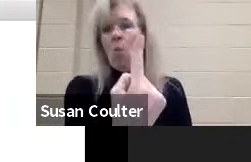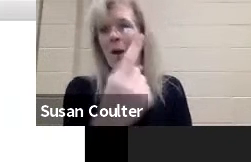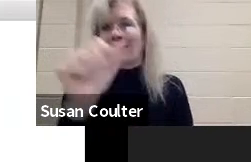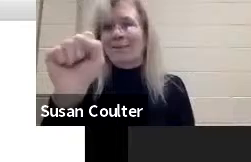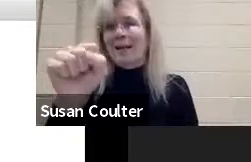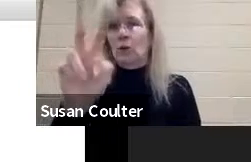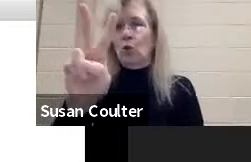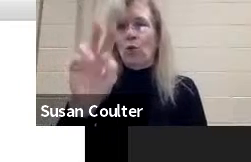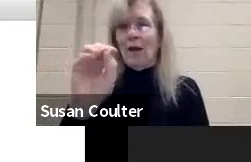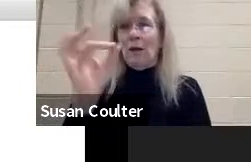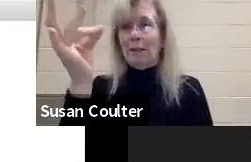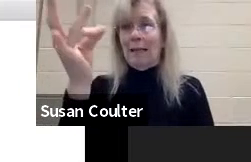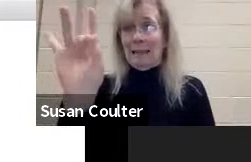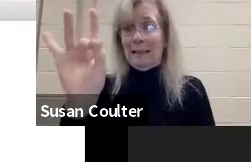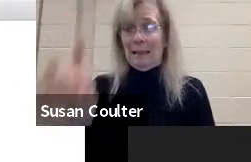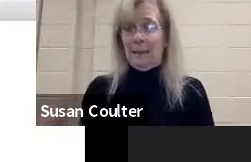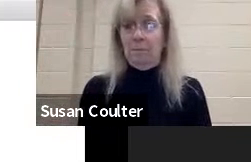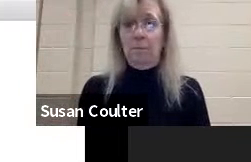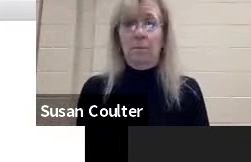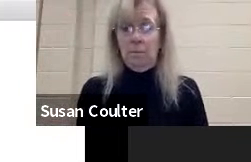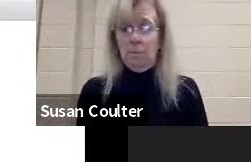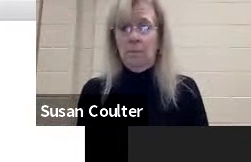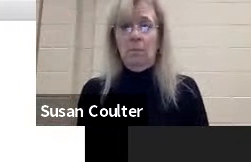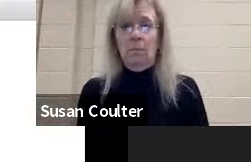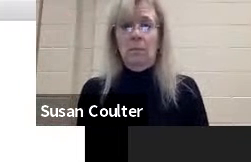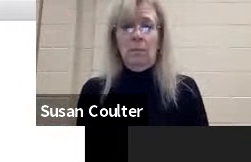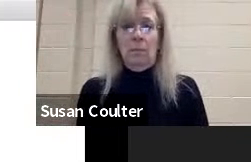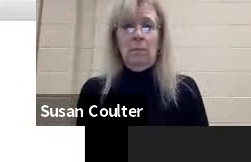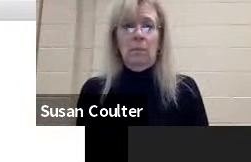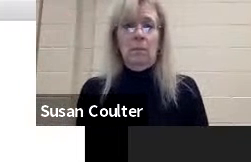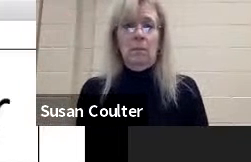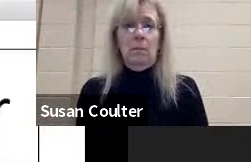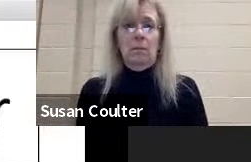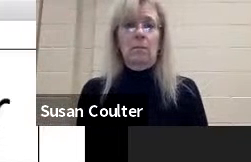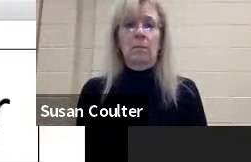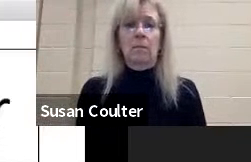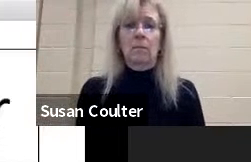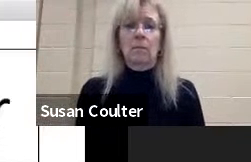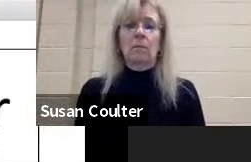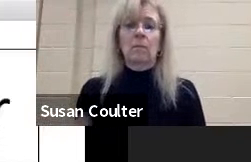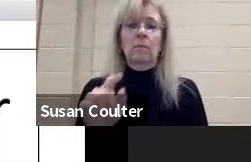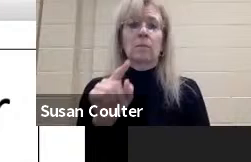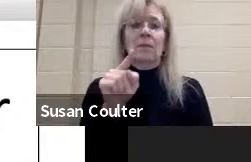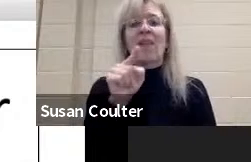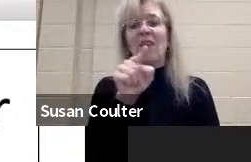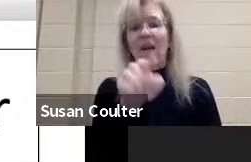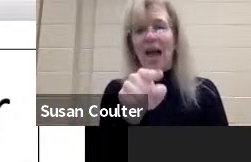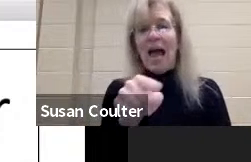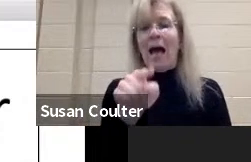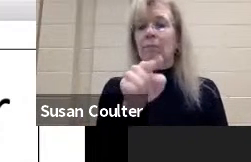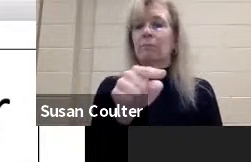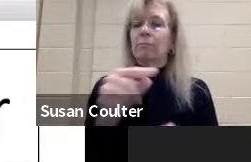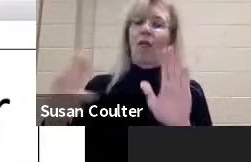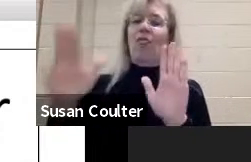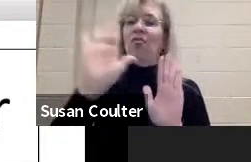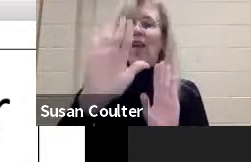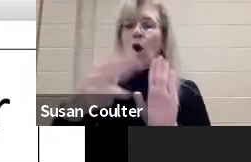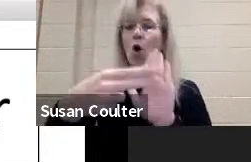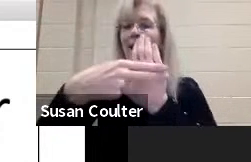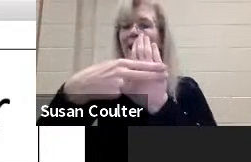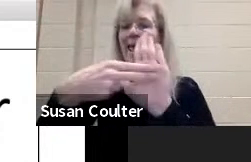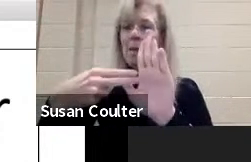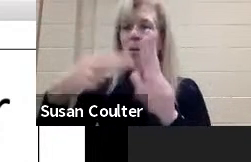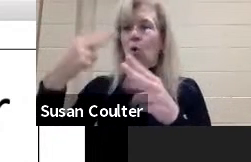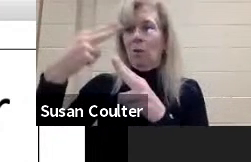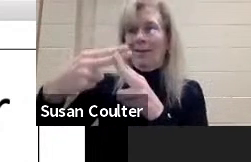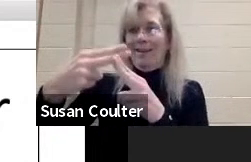but that one, yes, 2018. And then that,